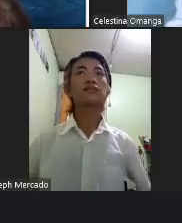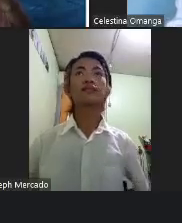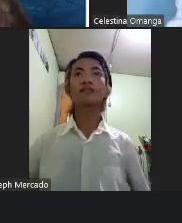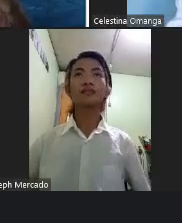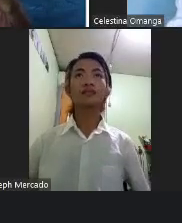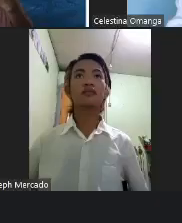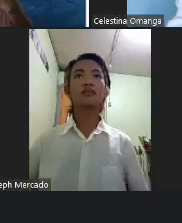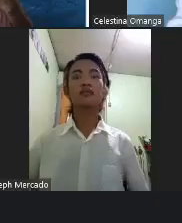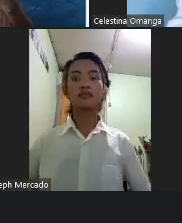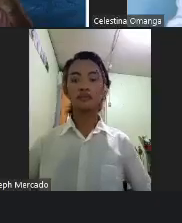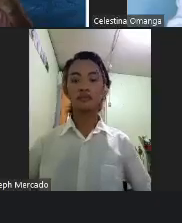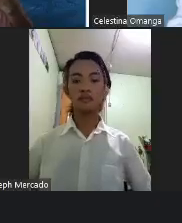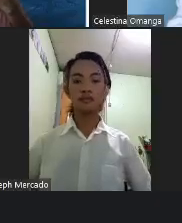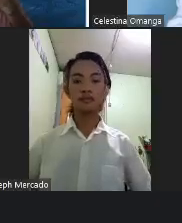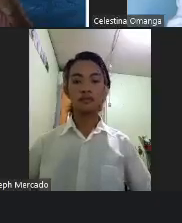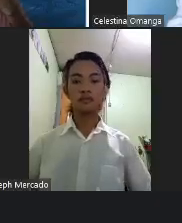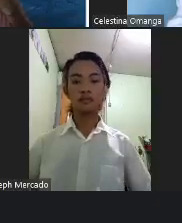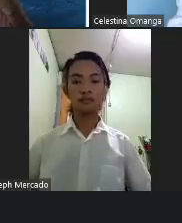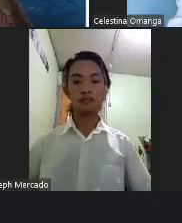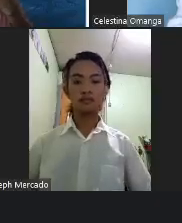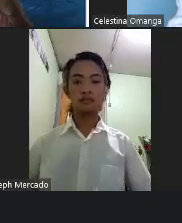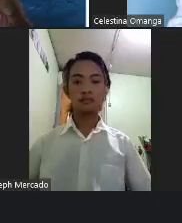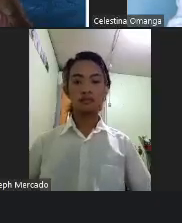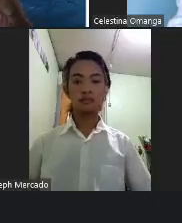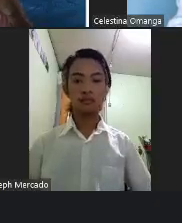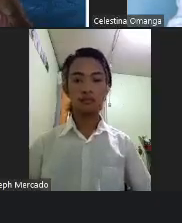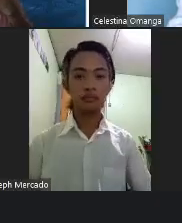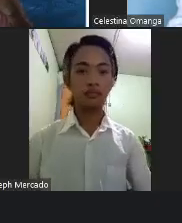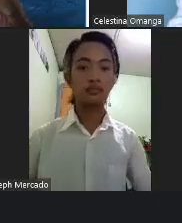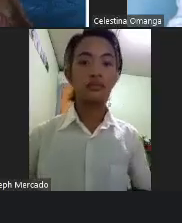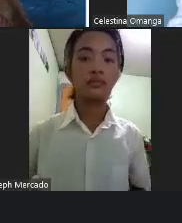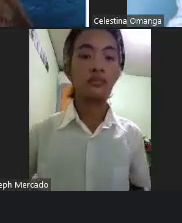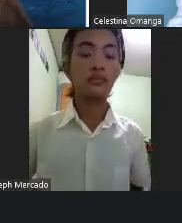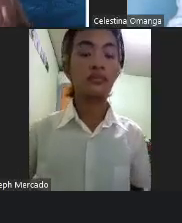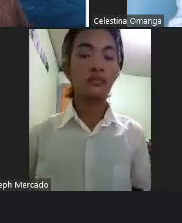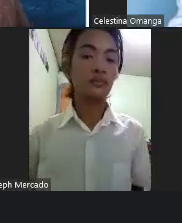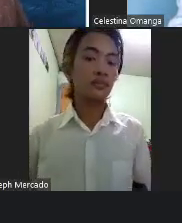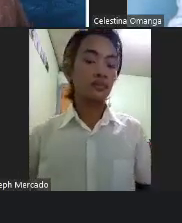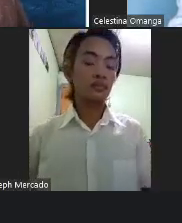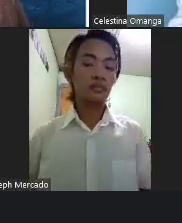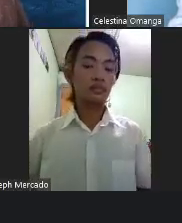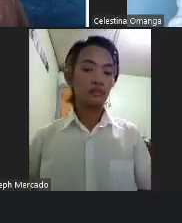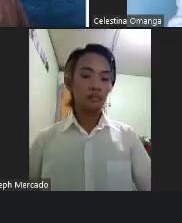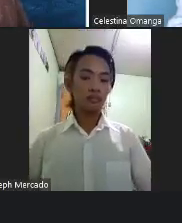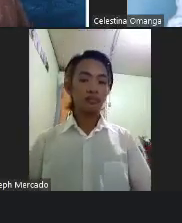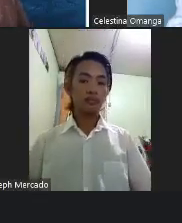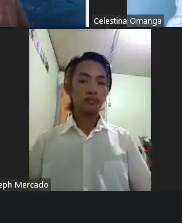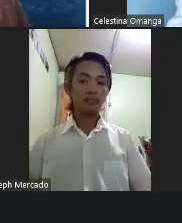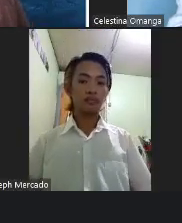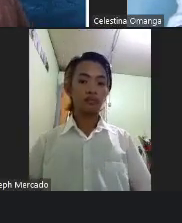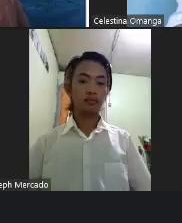So before we start, let us all sing the Philippine National Anthem to be followed by the prayer.